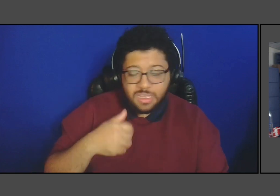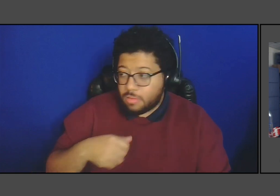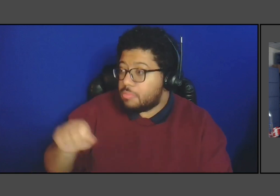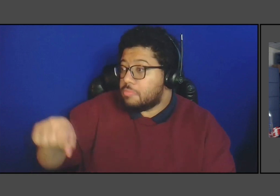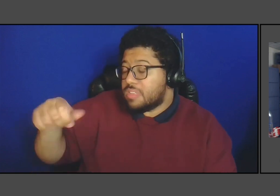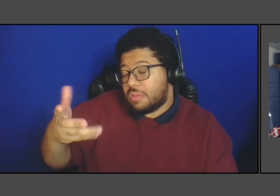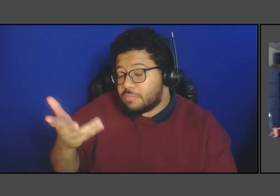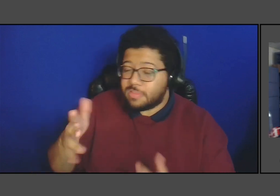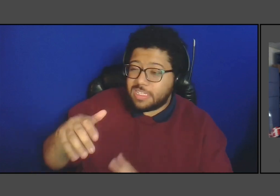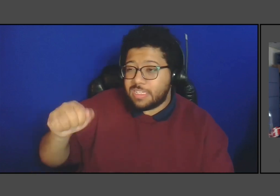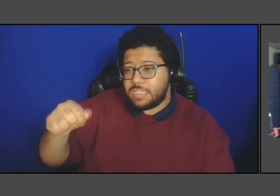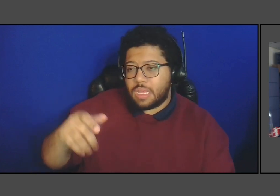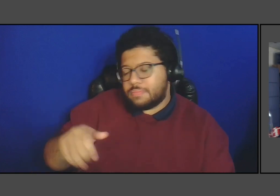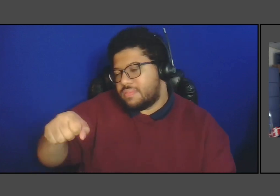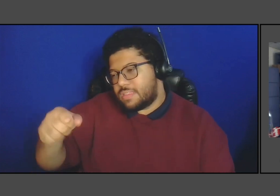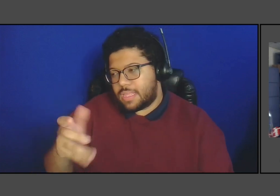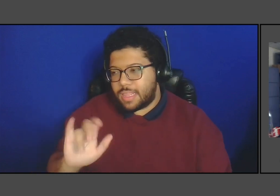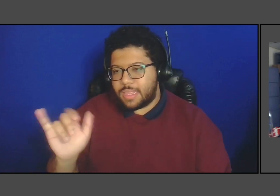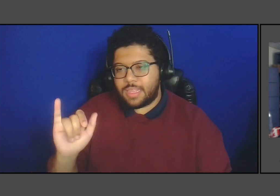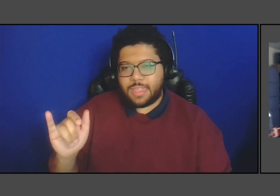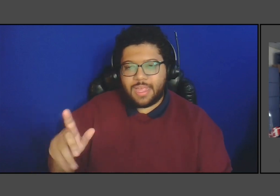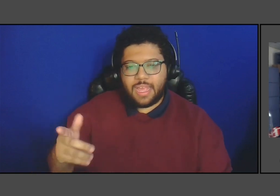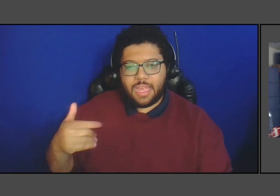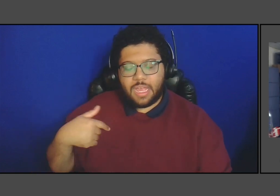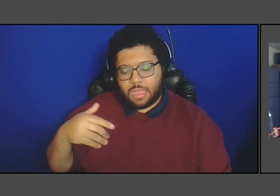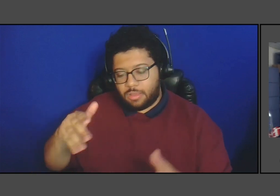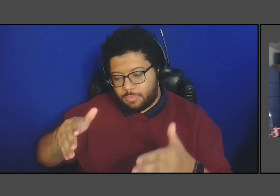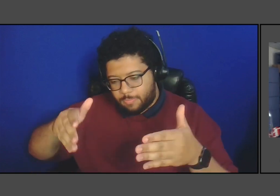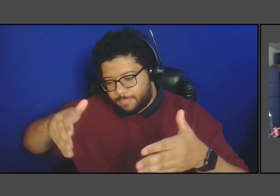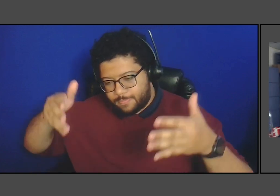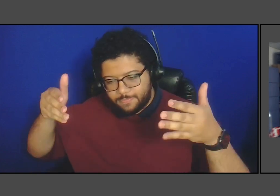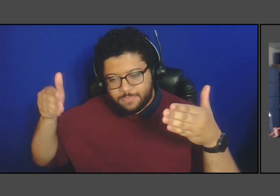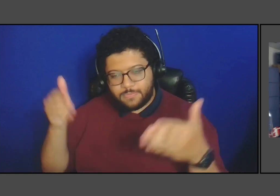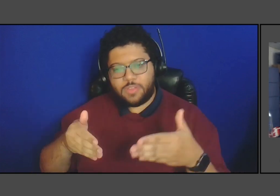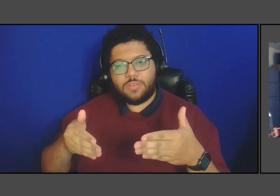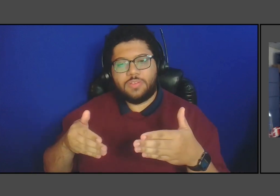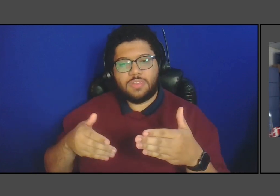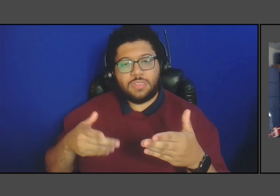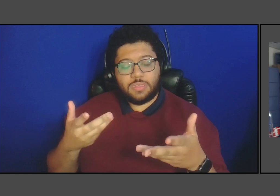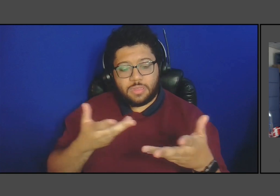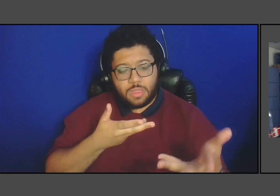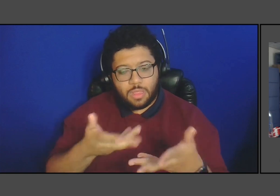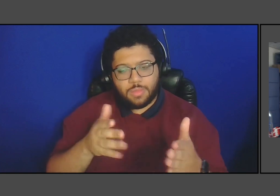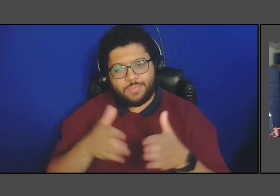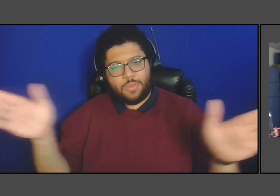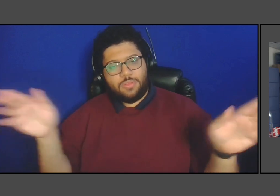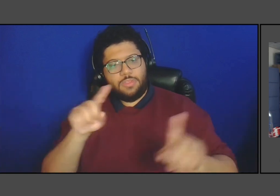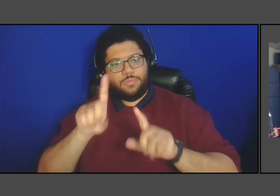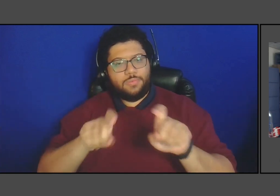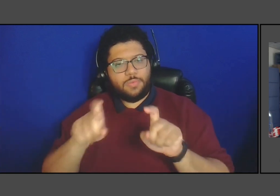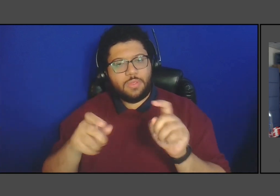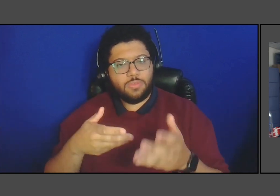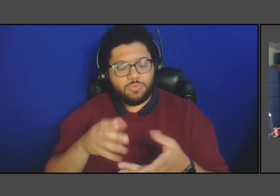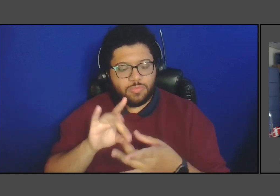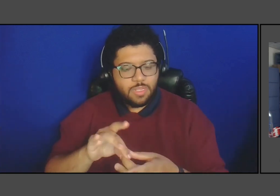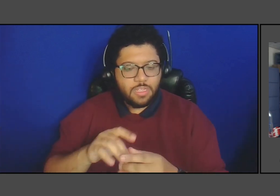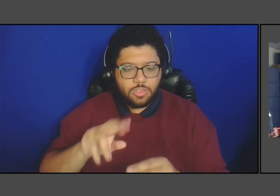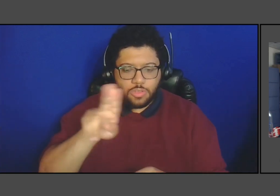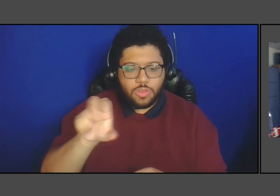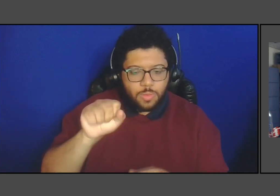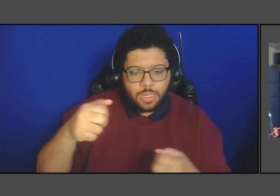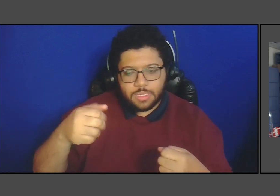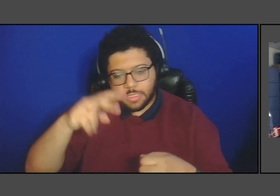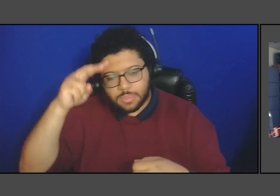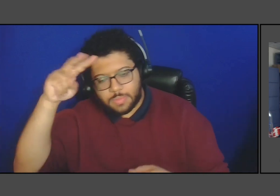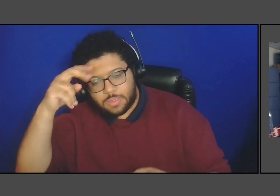yeah, I mean, like, you know, grounding in engaging, you know, broadly speaking, questions of the U.S.-Mexico border, borderlands